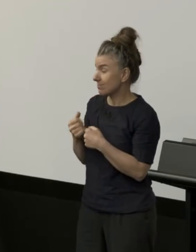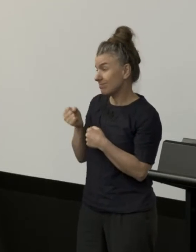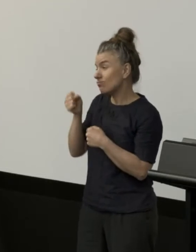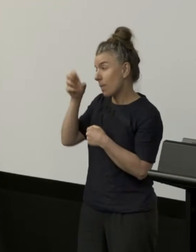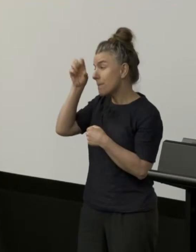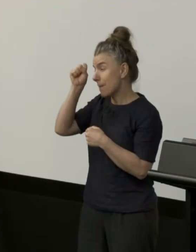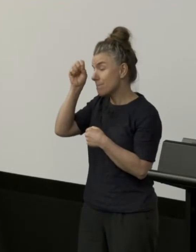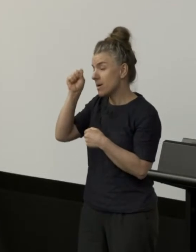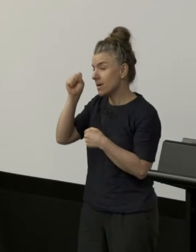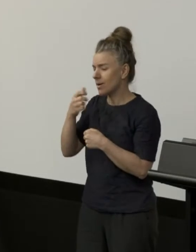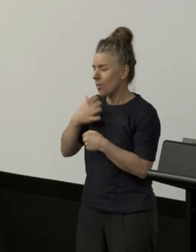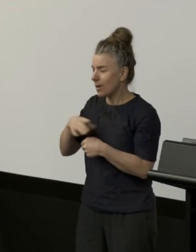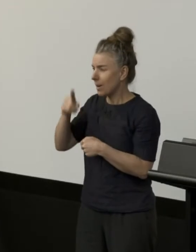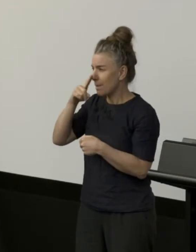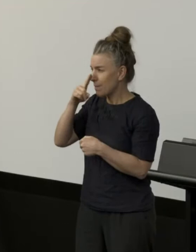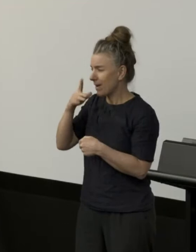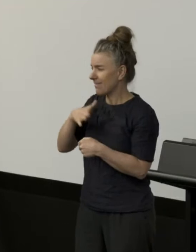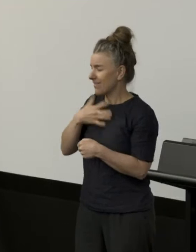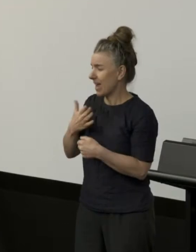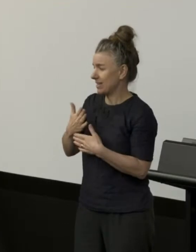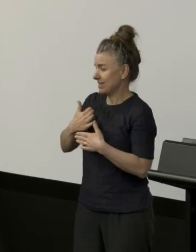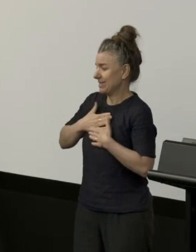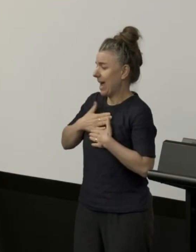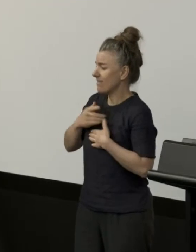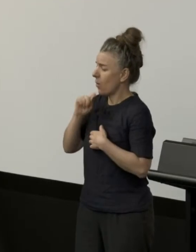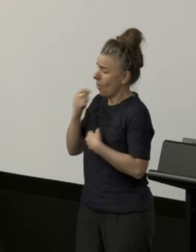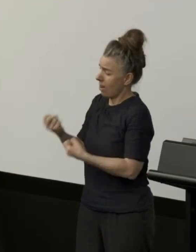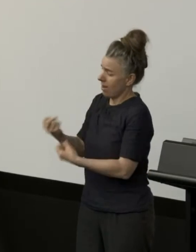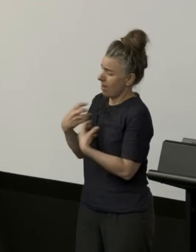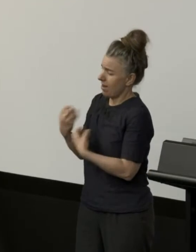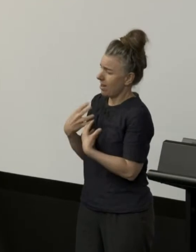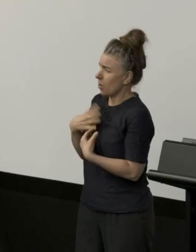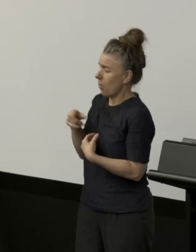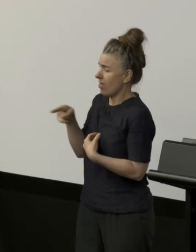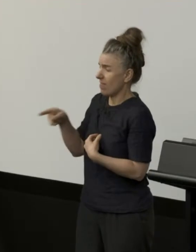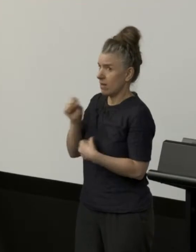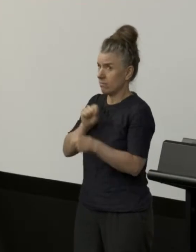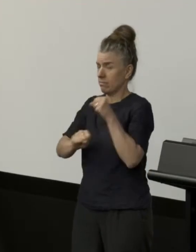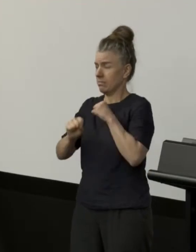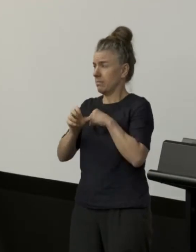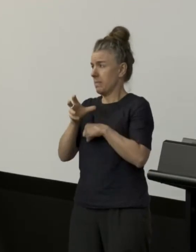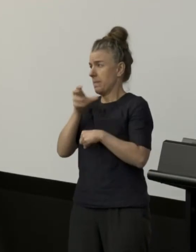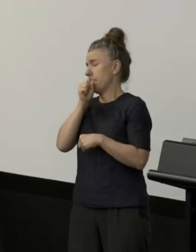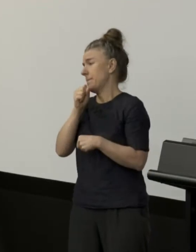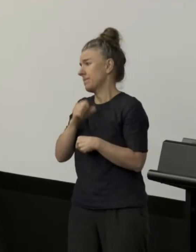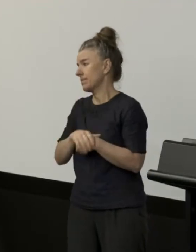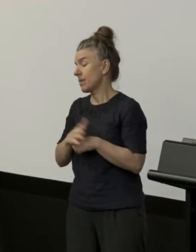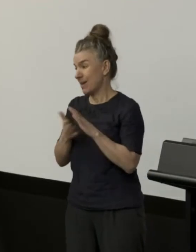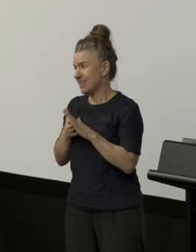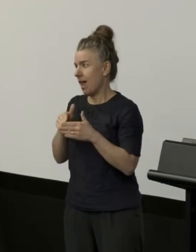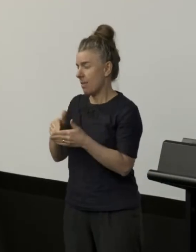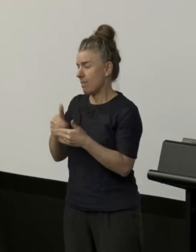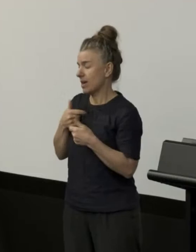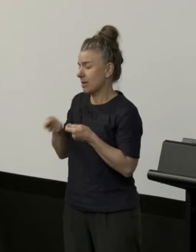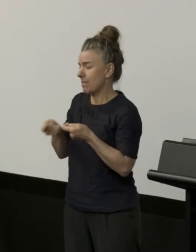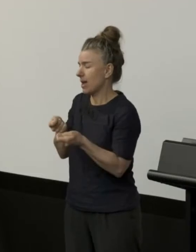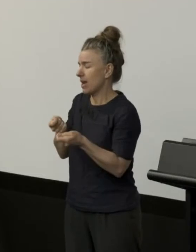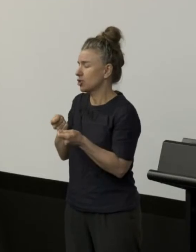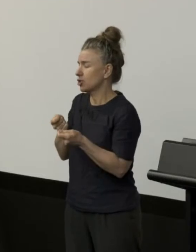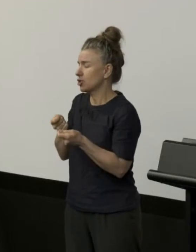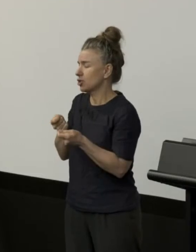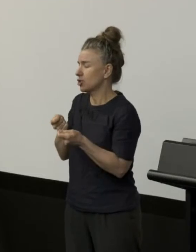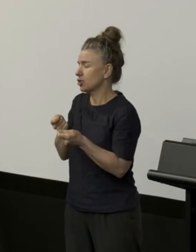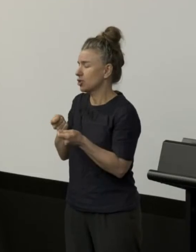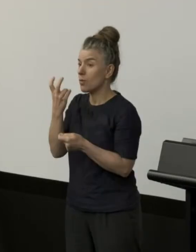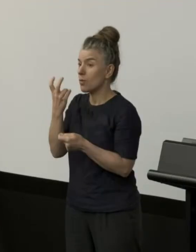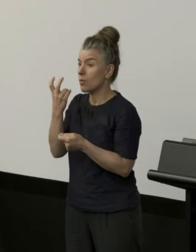here is we want people to feel safe about giving information so we can manage any potential risk. Sorry, a couple more questions, please.